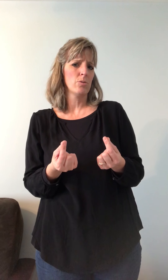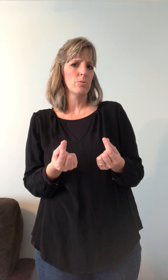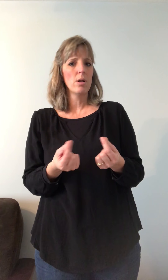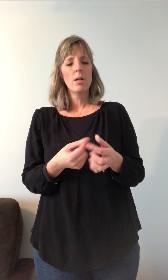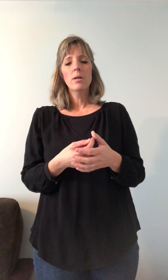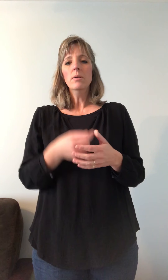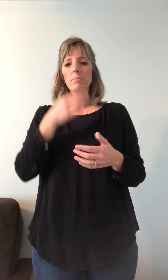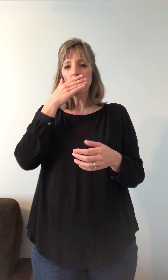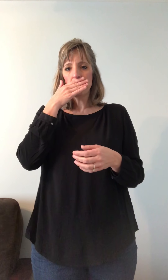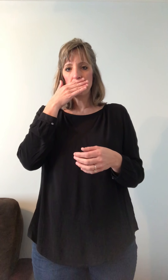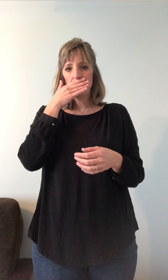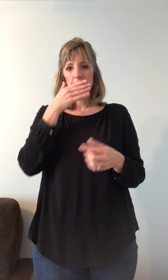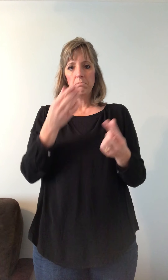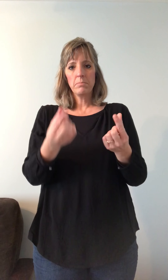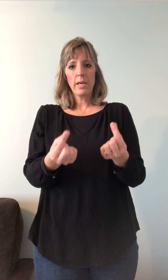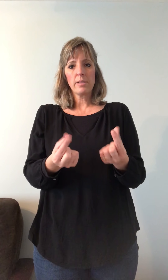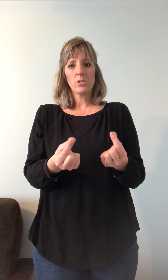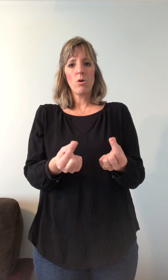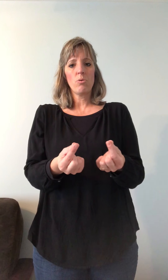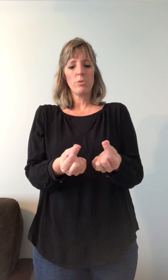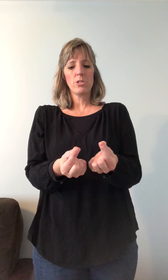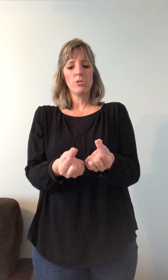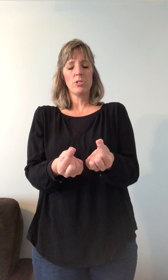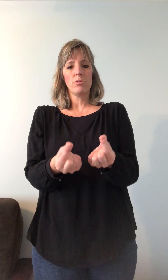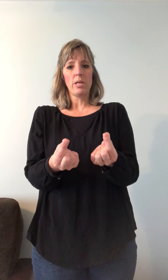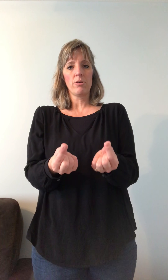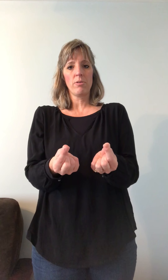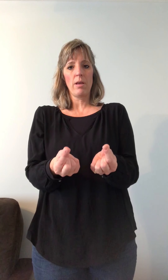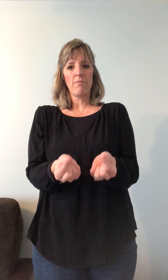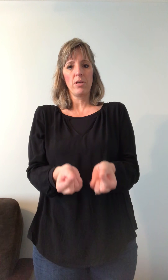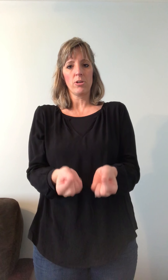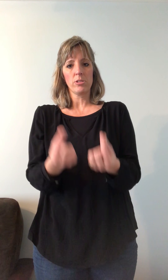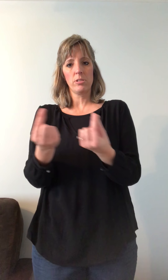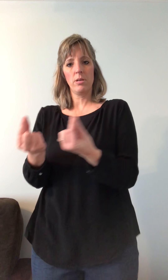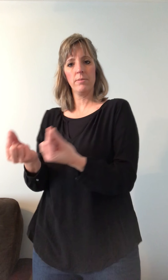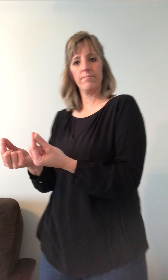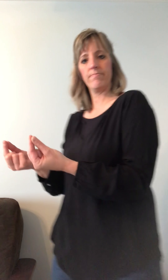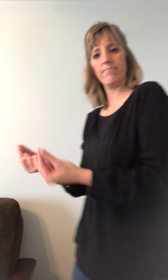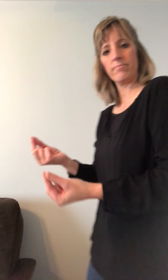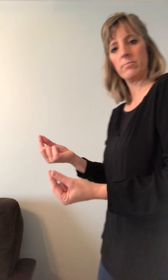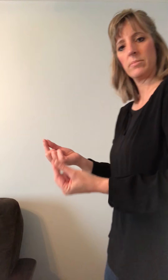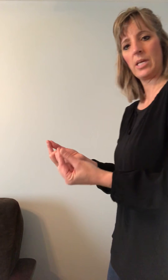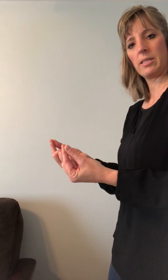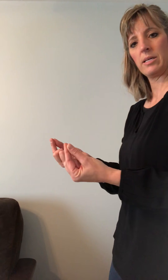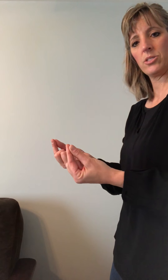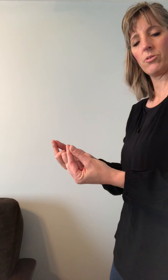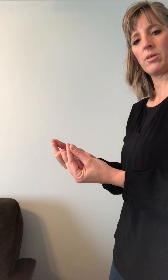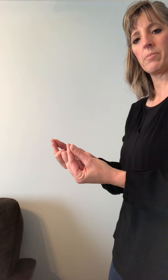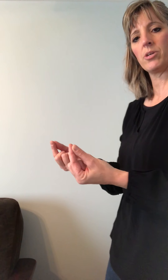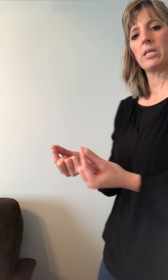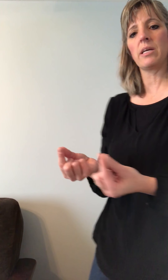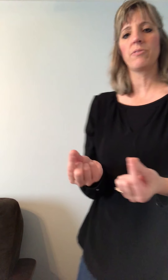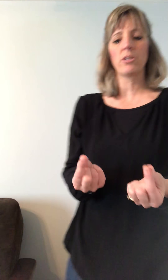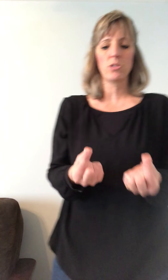do? Okay, so what you do is you take your fingers like this, your thumb and your index fingers, you put